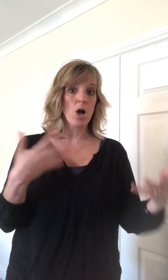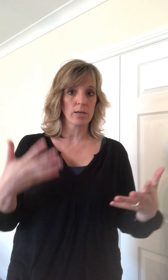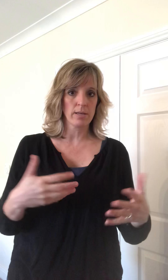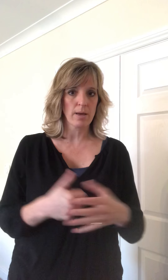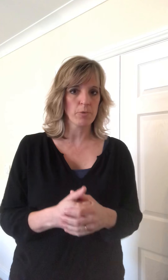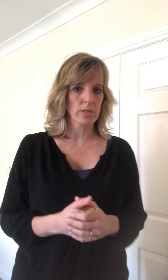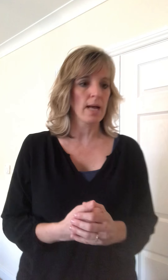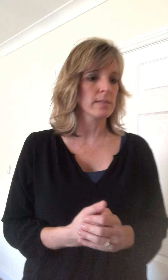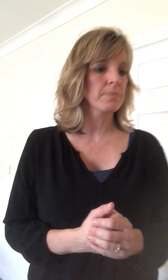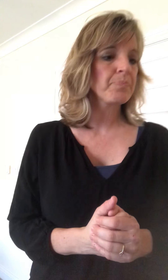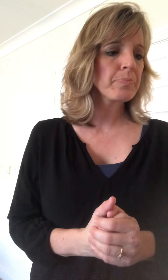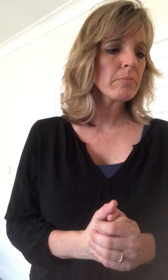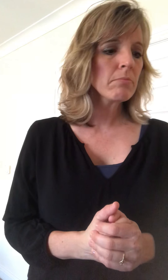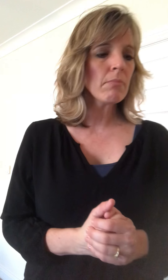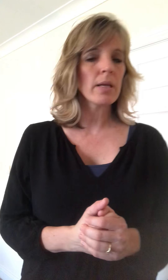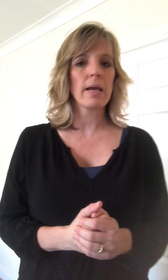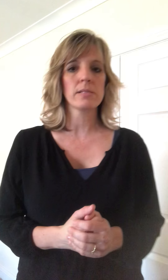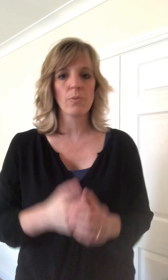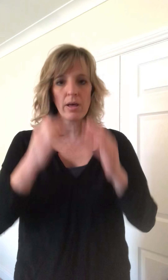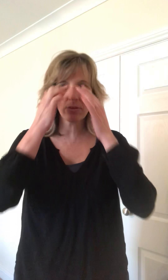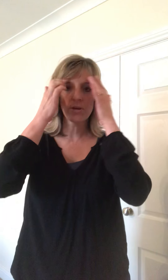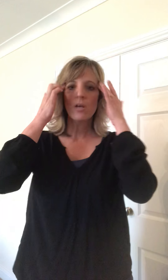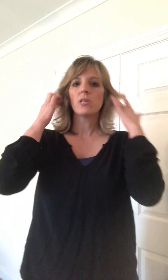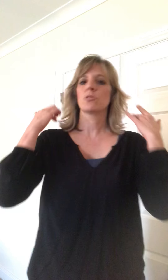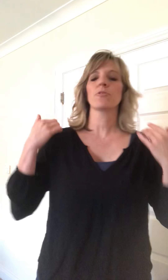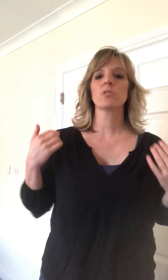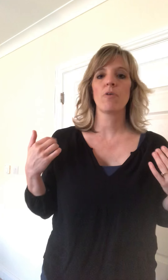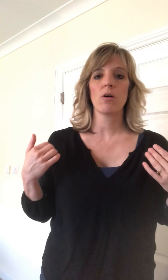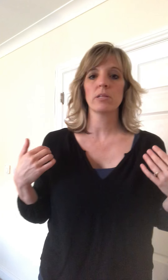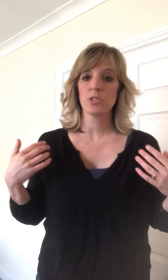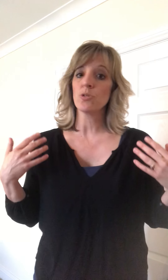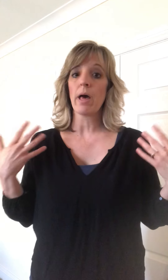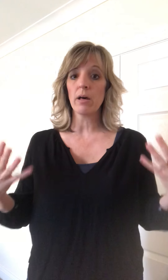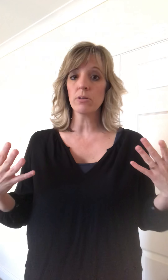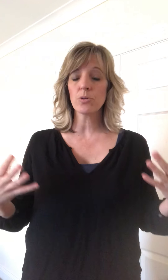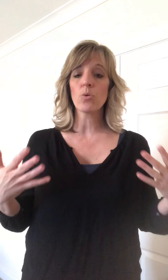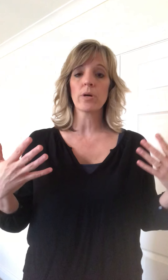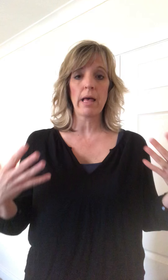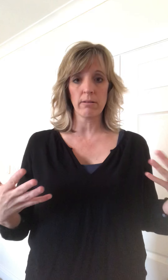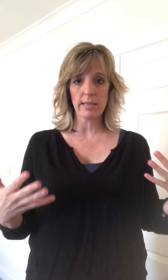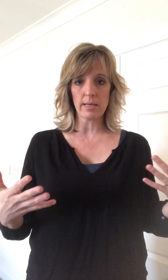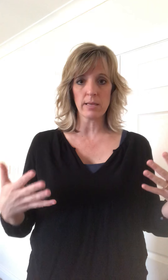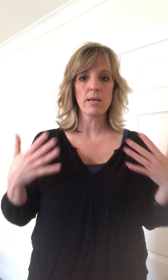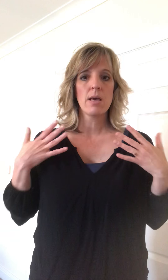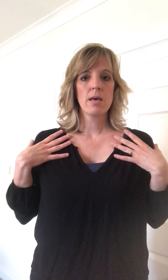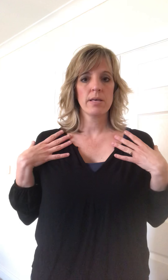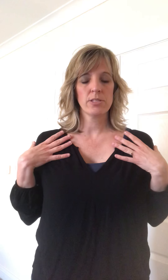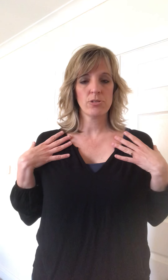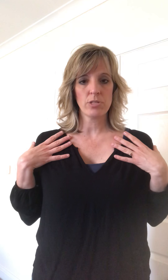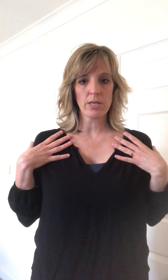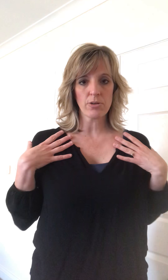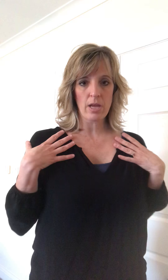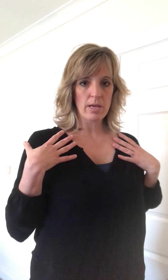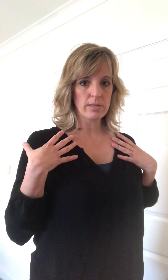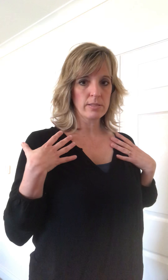talk a lot more in class. Okay, so health. So first of all, let's do health or healthy. Is you take your hands